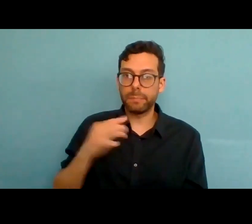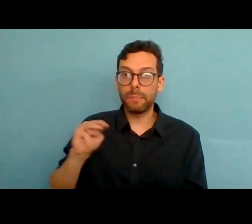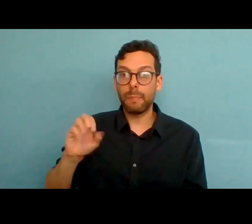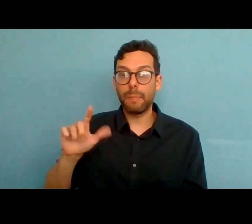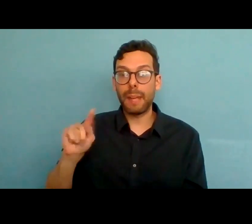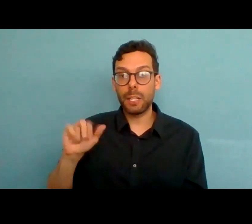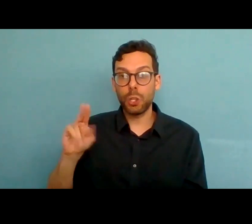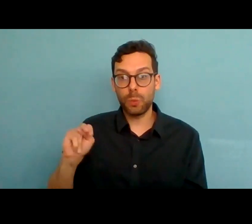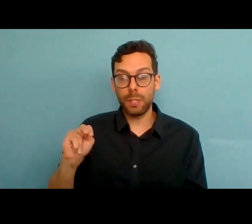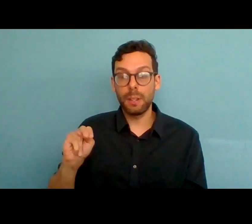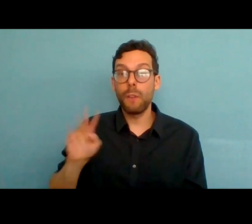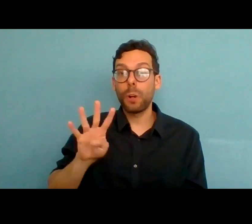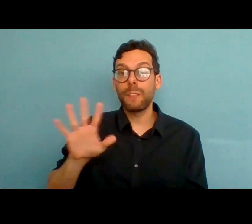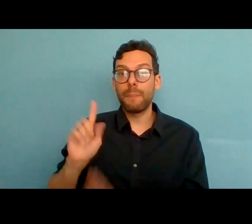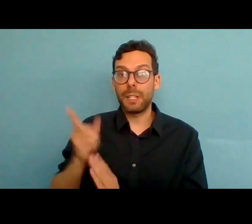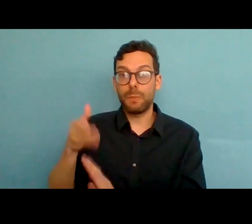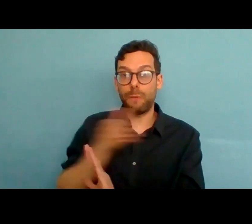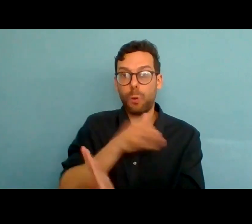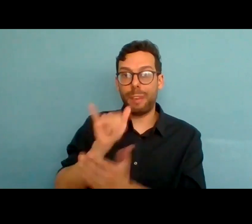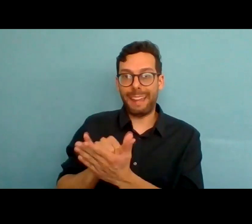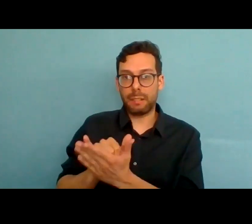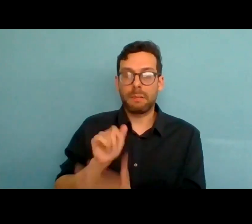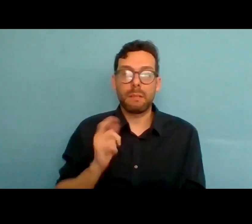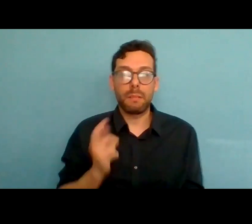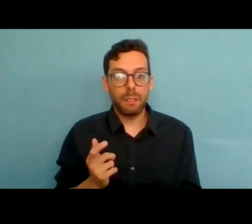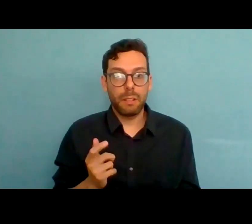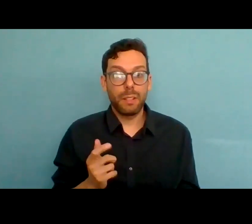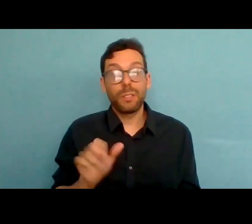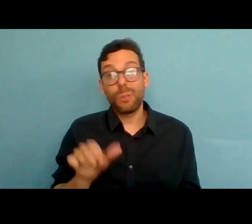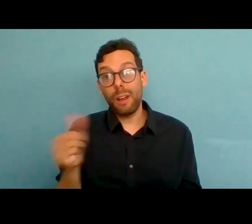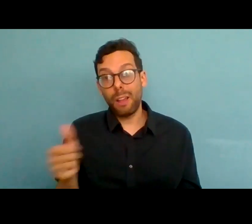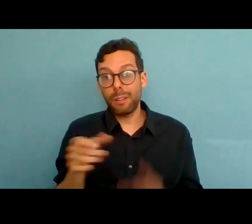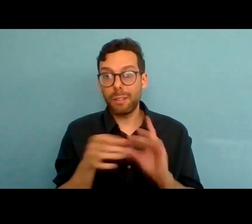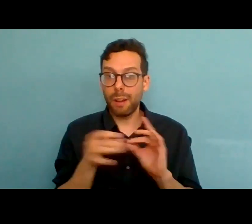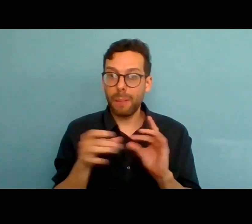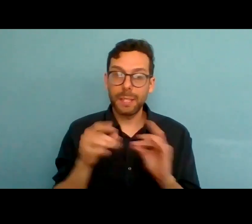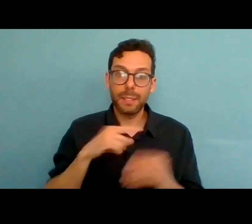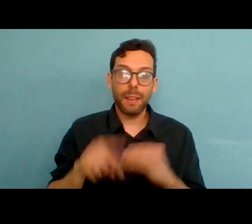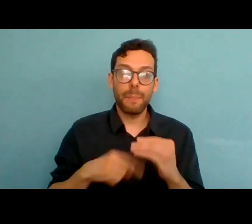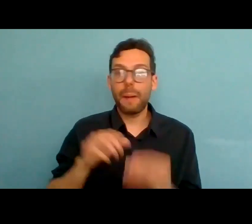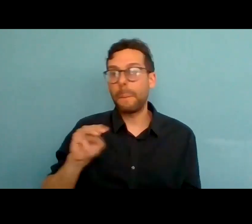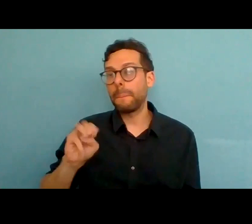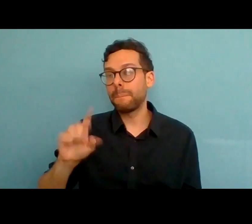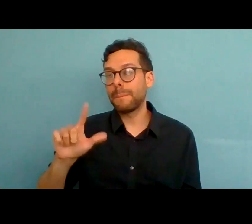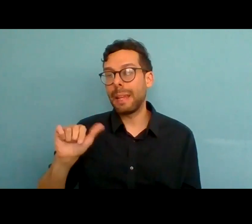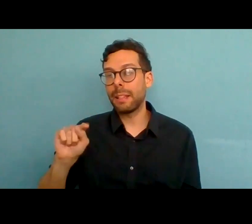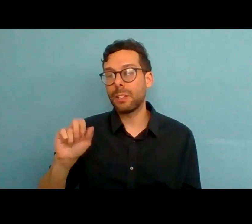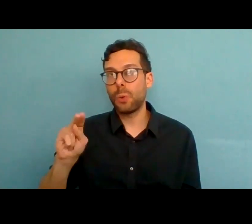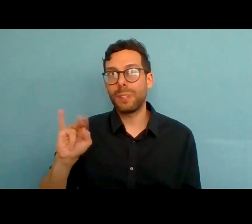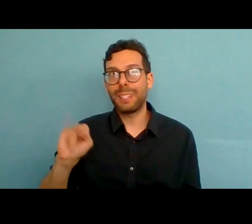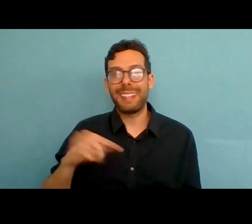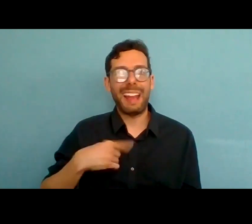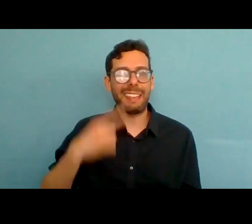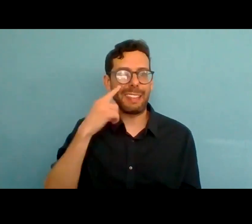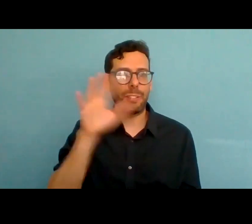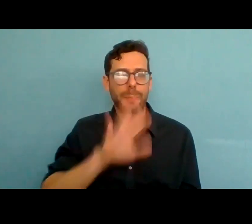word about melatonin. There are probably, I don't know, I'd venture to say 50 varieties of melatonin. I